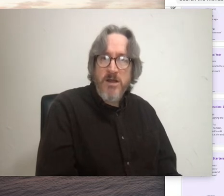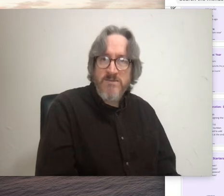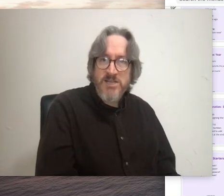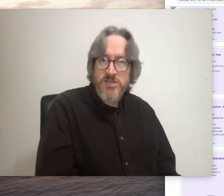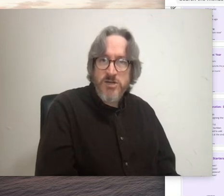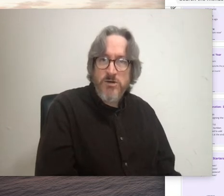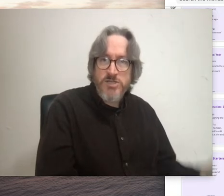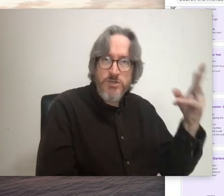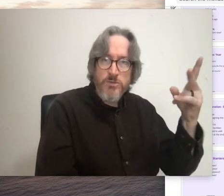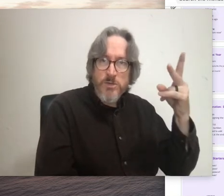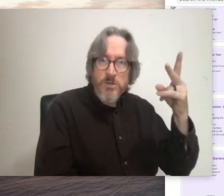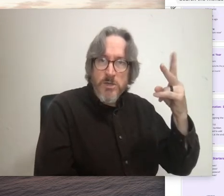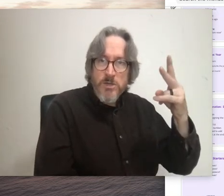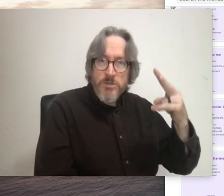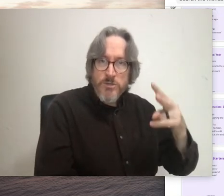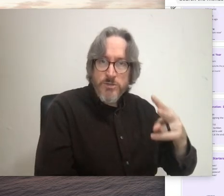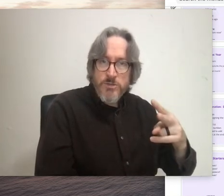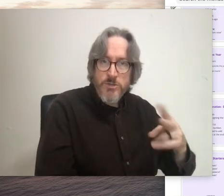Then conversation starters two.